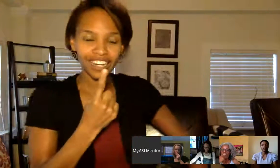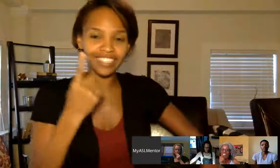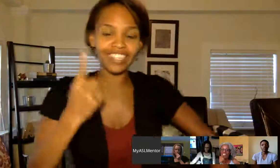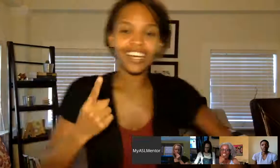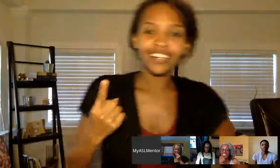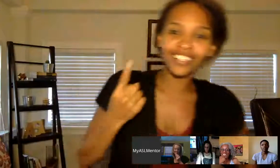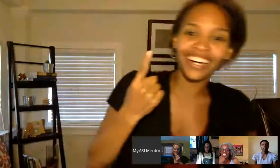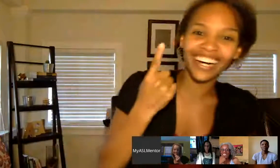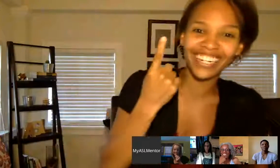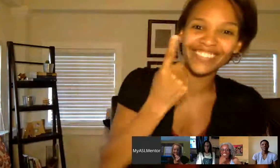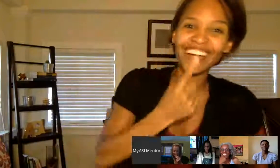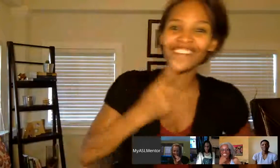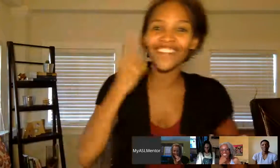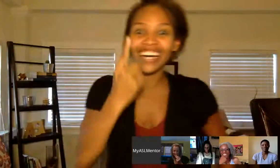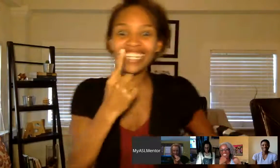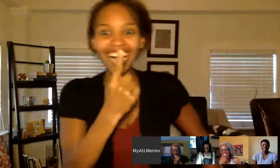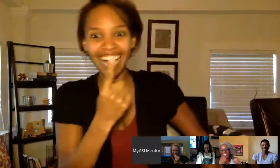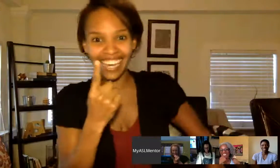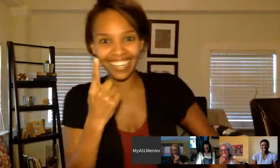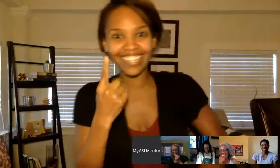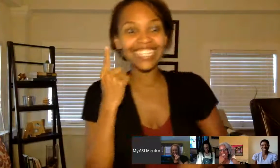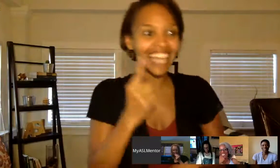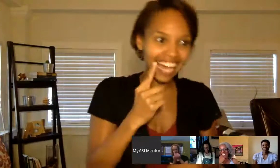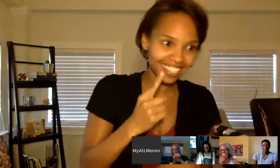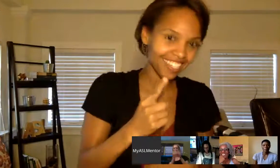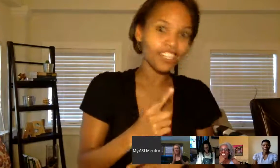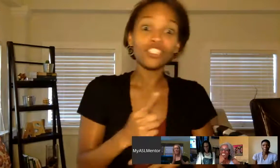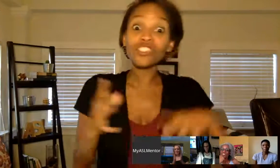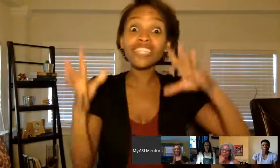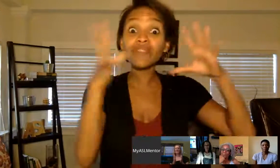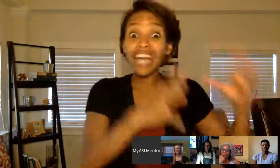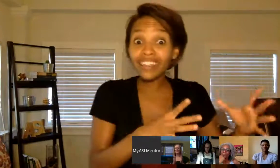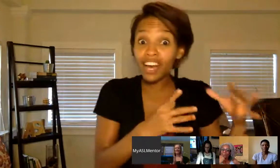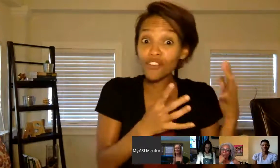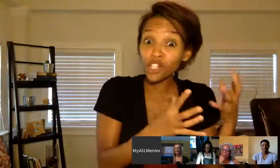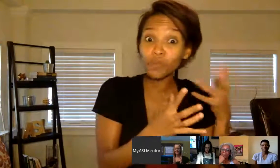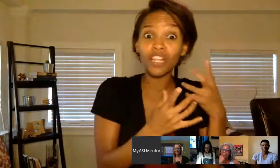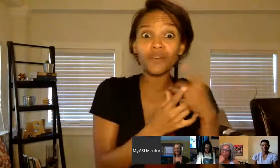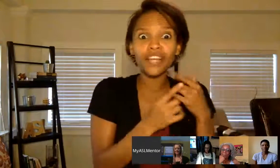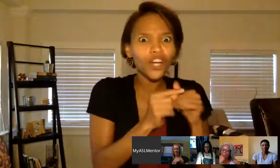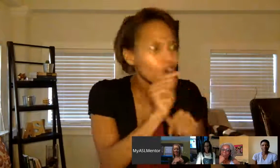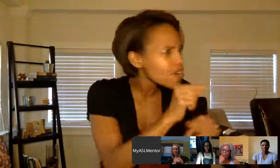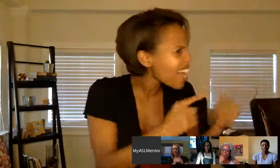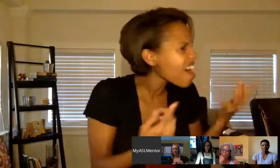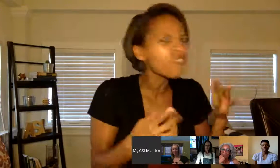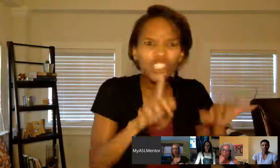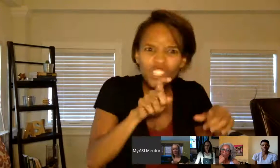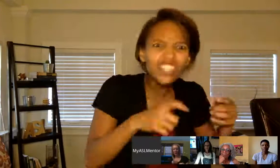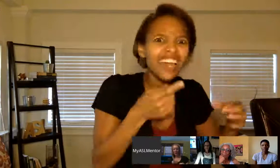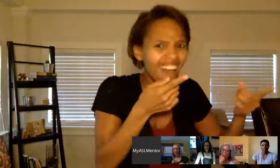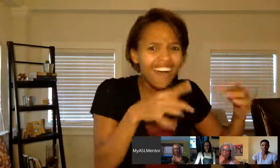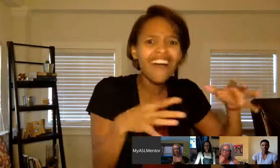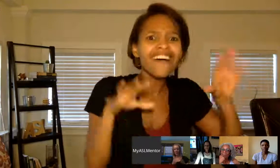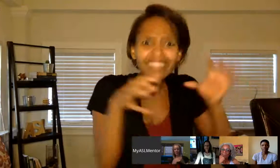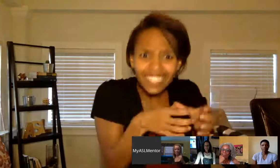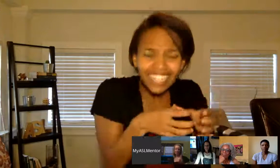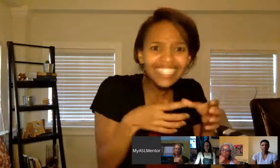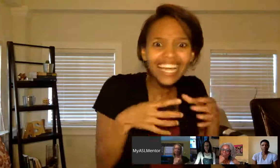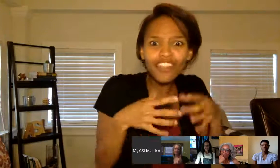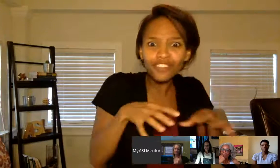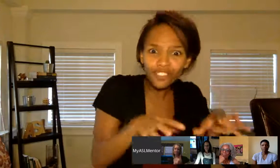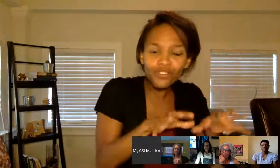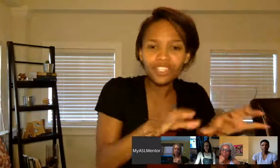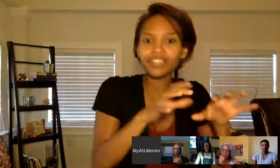usually guys. We have one guy. Exactly. Just like we had the other group, and they were like, oh, yeah, we should. Yeah, let's